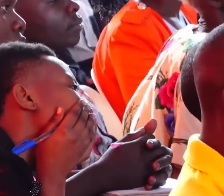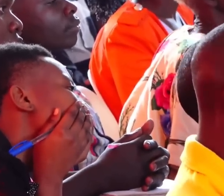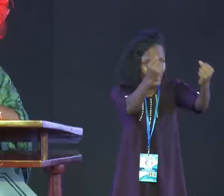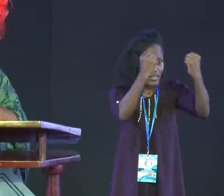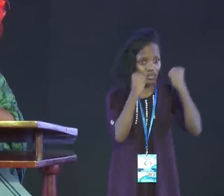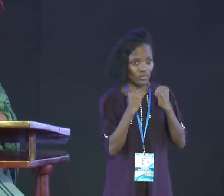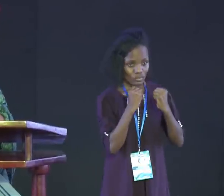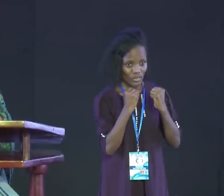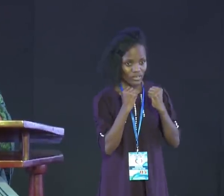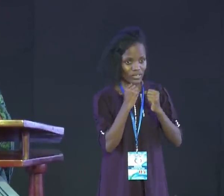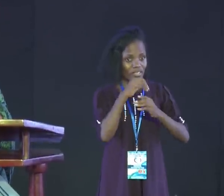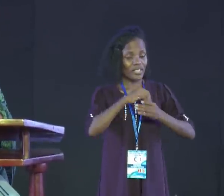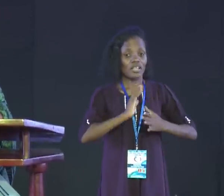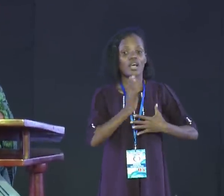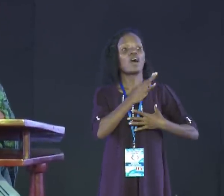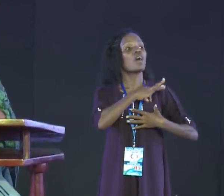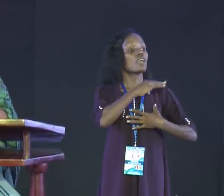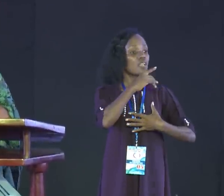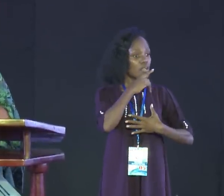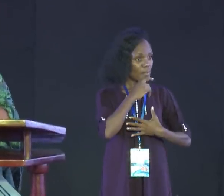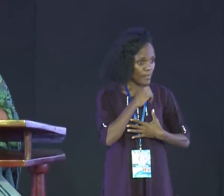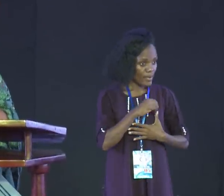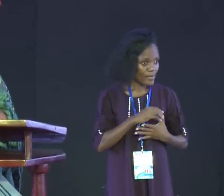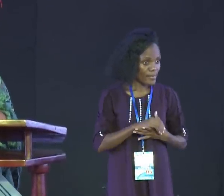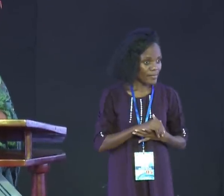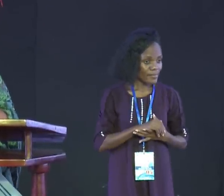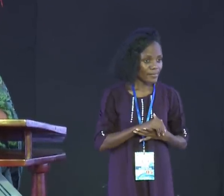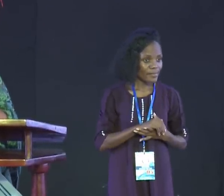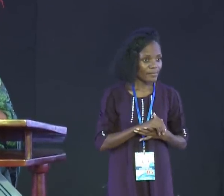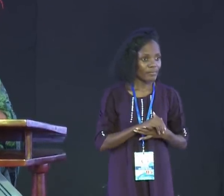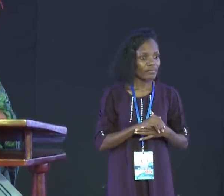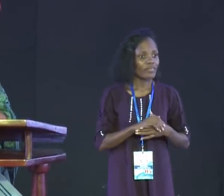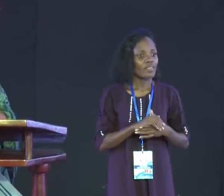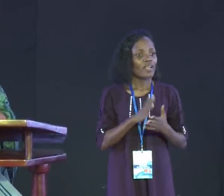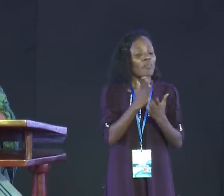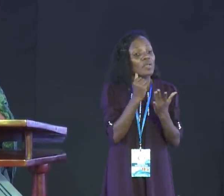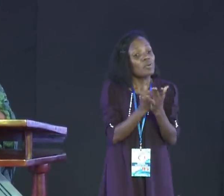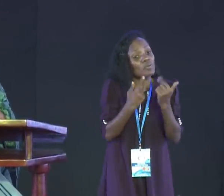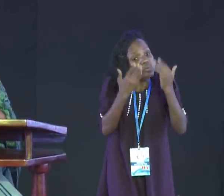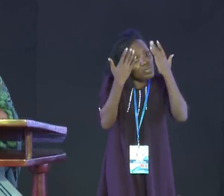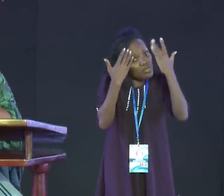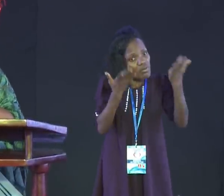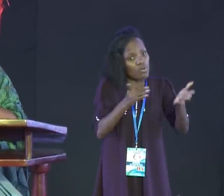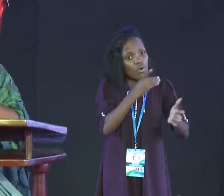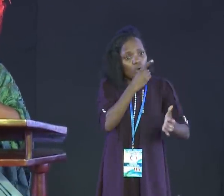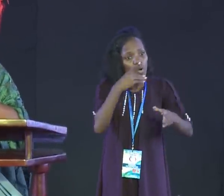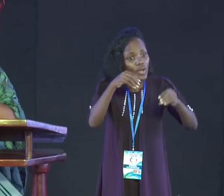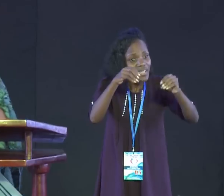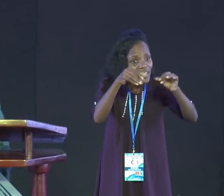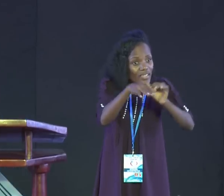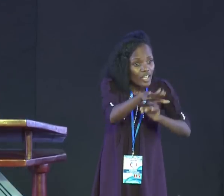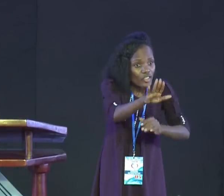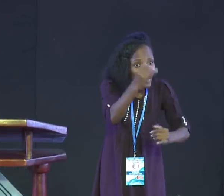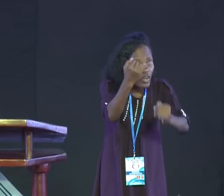Mu muntu w'omunda. In the inner man. Amalungu getutamanyi gaggwaako ddi. And when